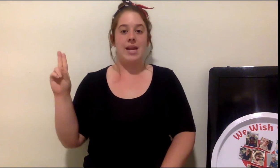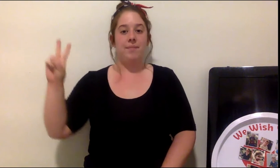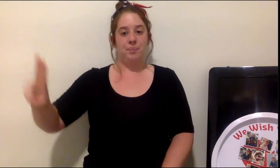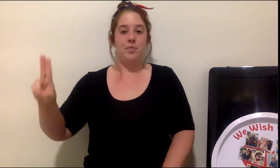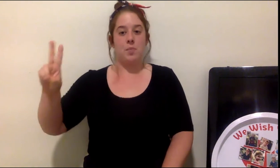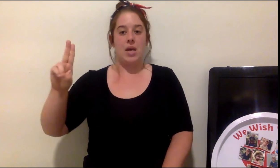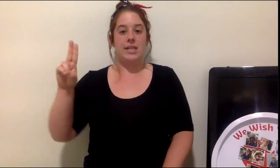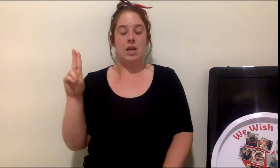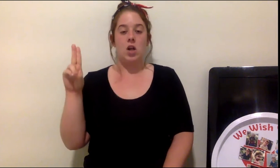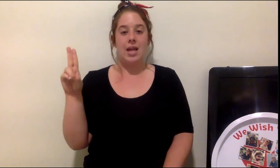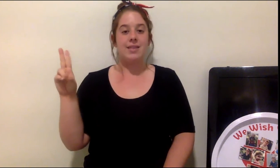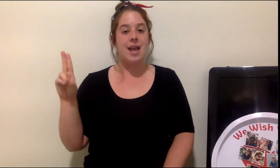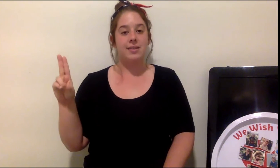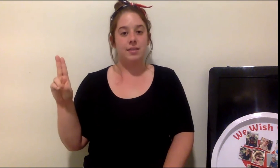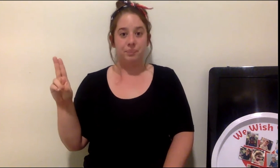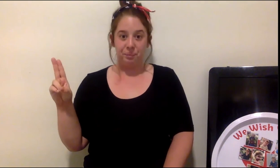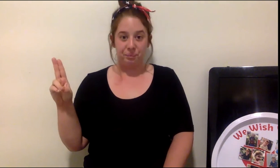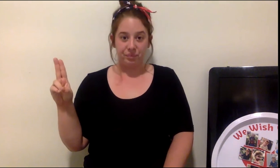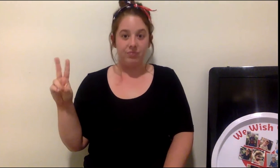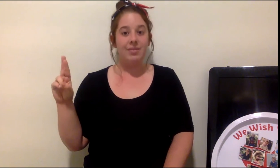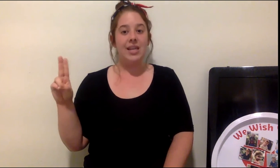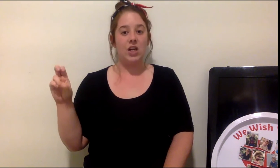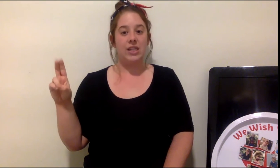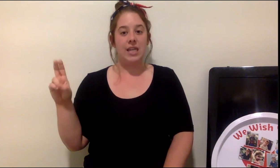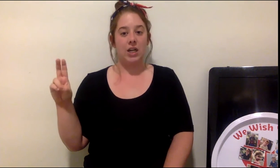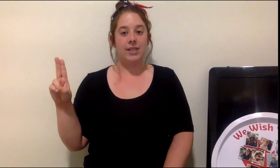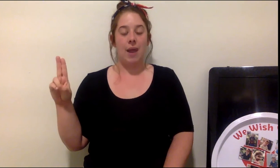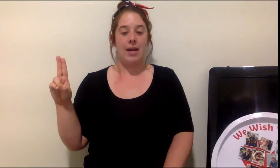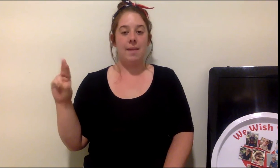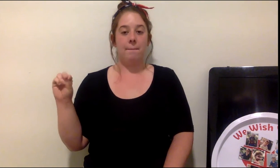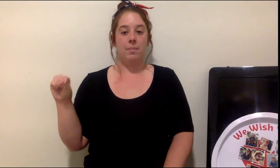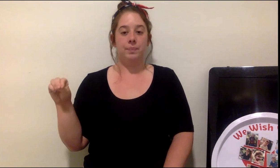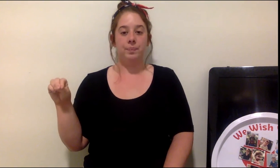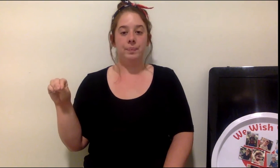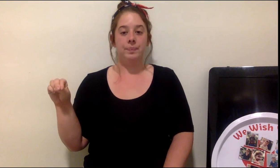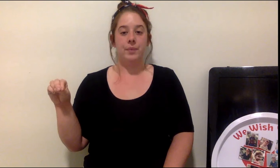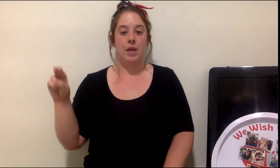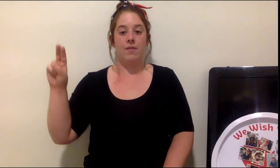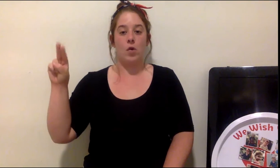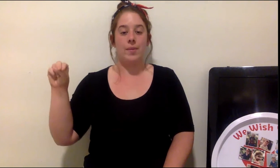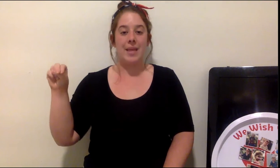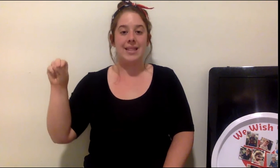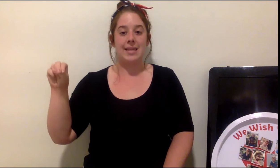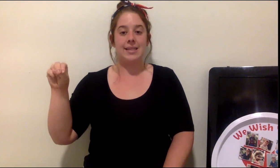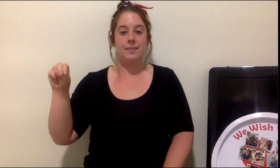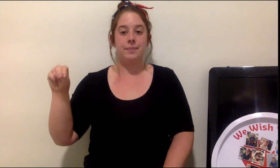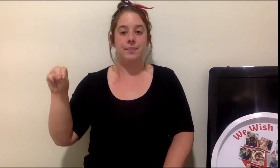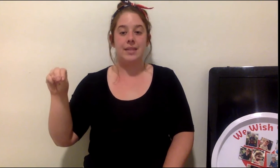Ready? Bunny's gonna look like this. Here's his ears. Ready? Kind of hold it like this.